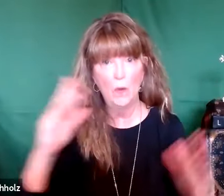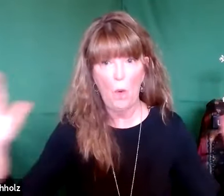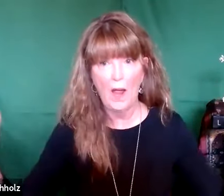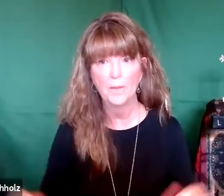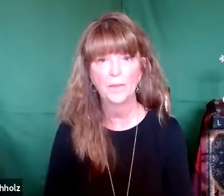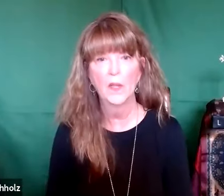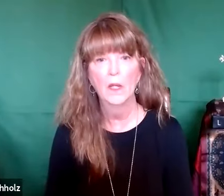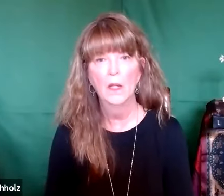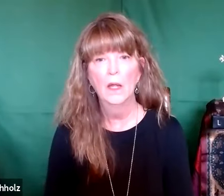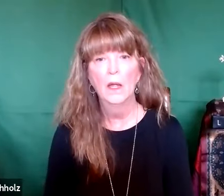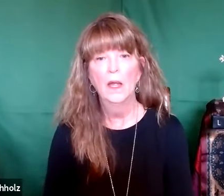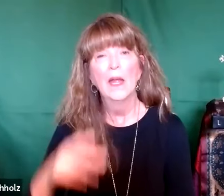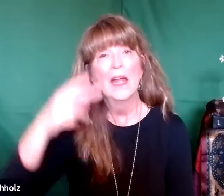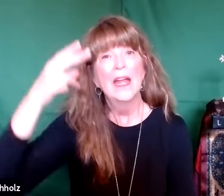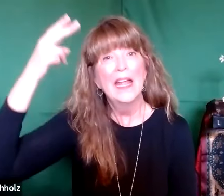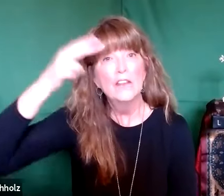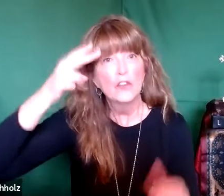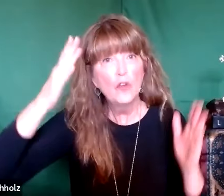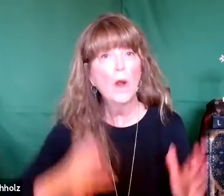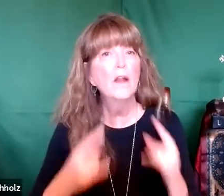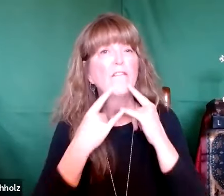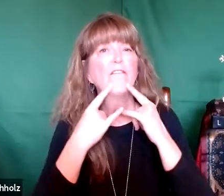high curtain, and it's 30 feet wide.